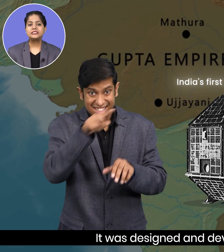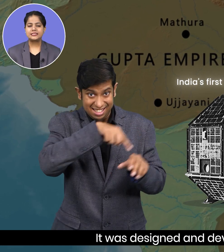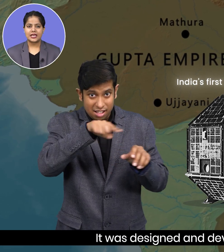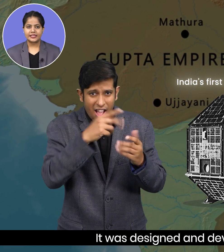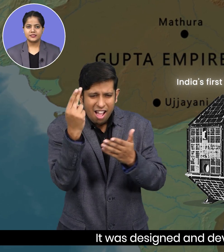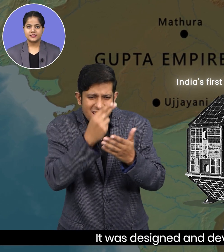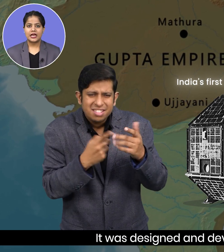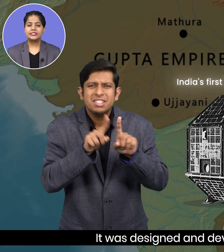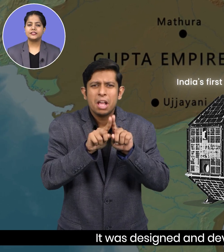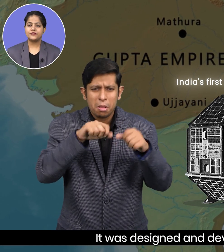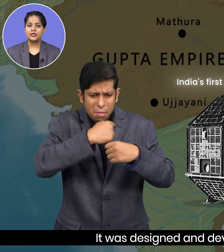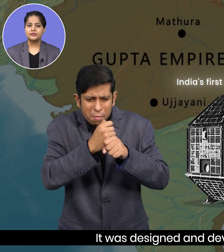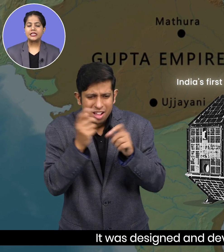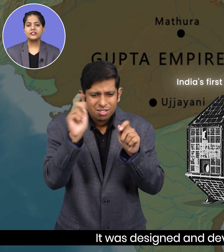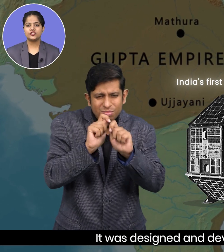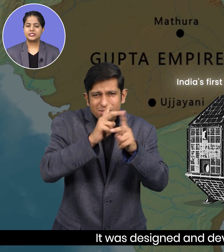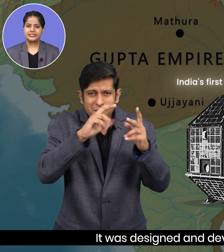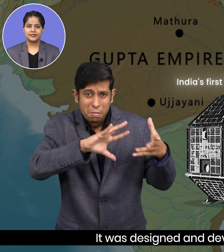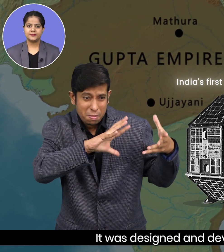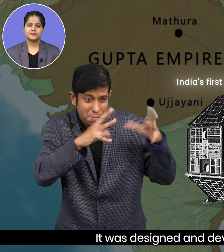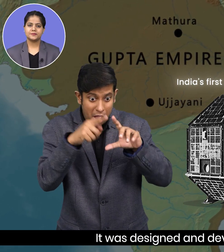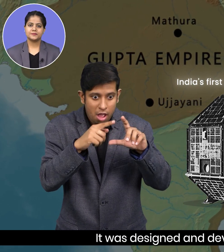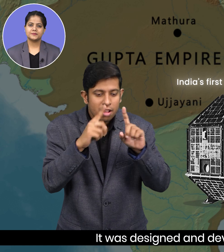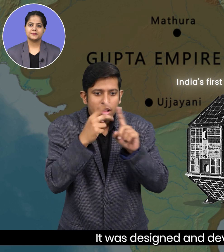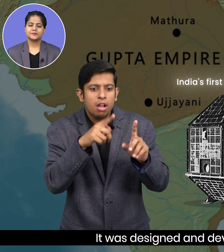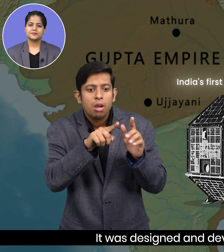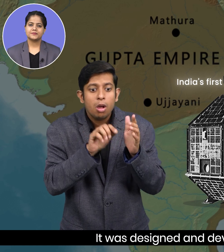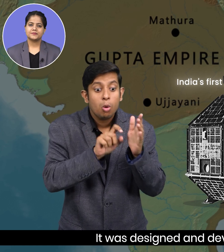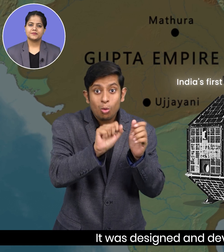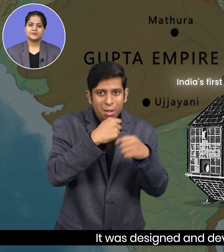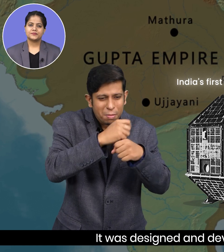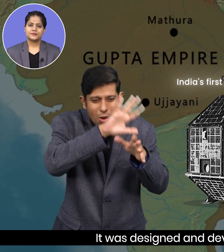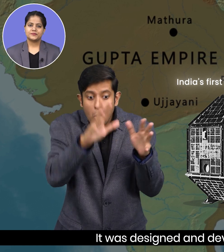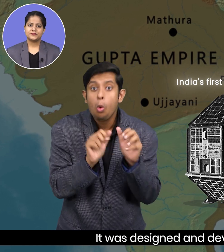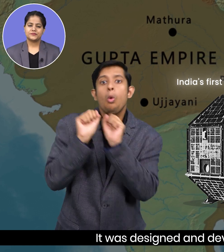It was designed and developed indigenously.